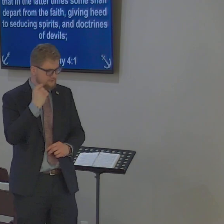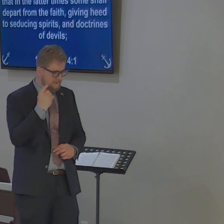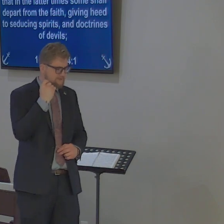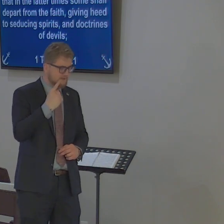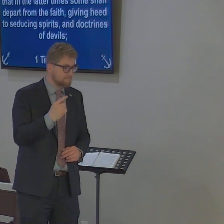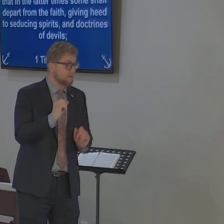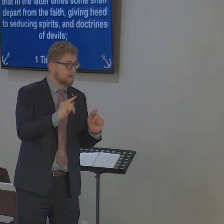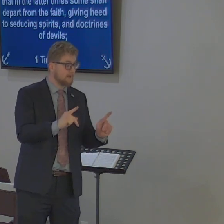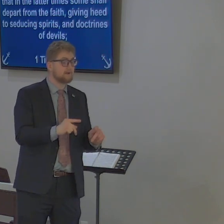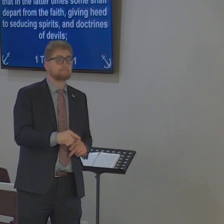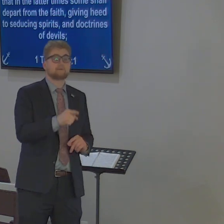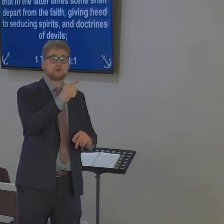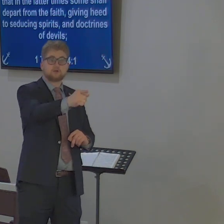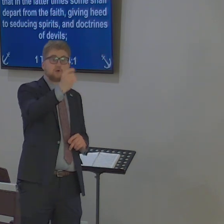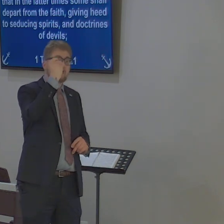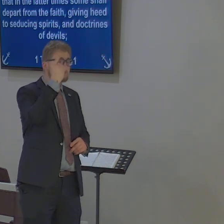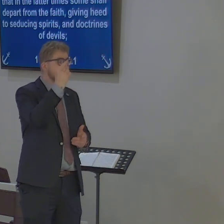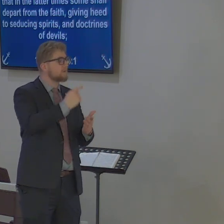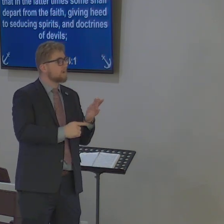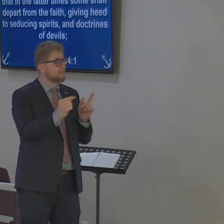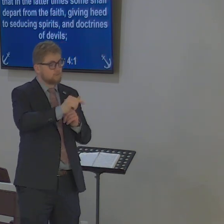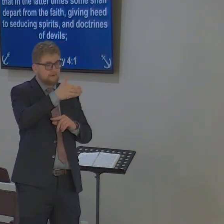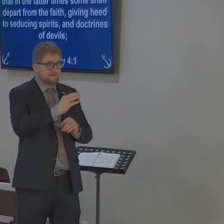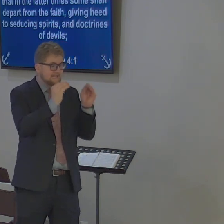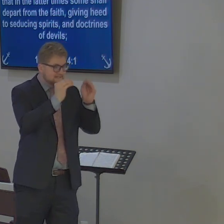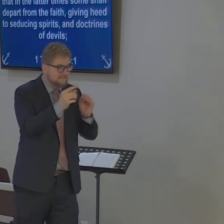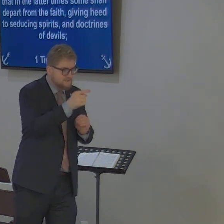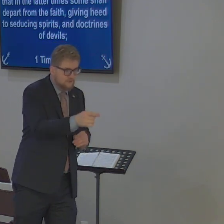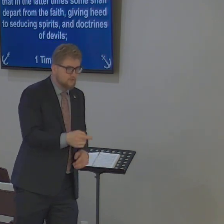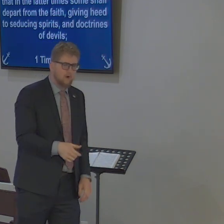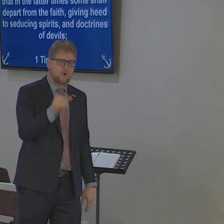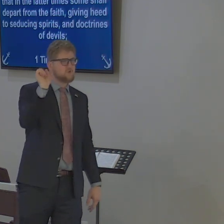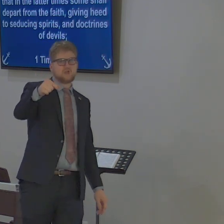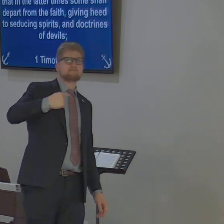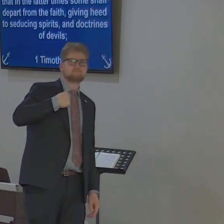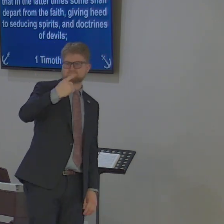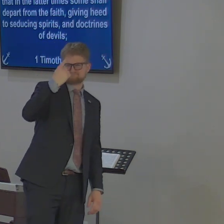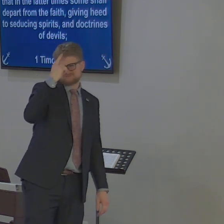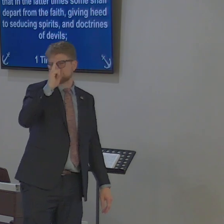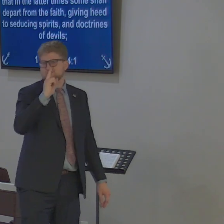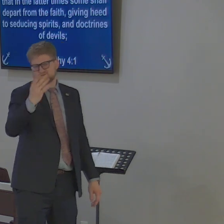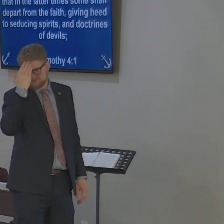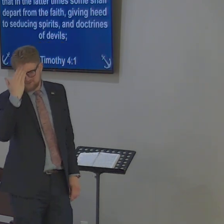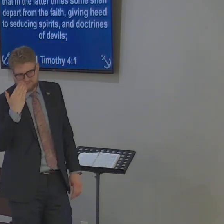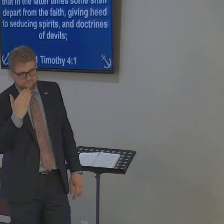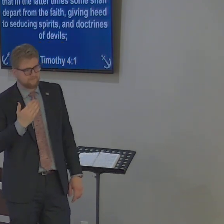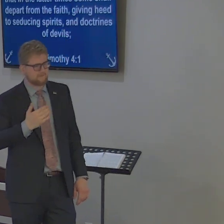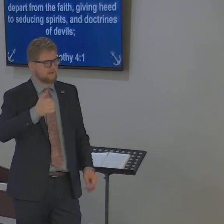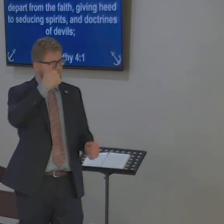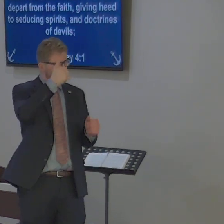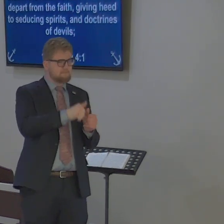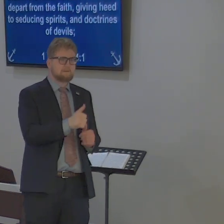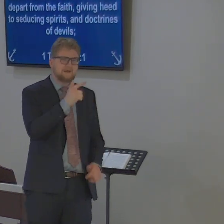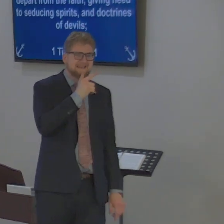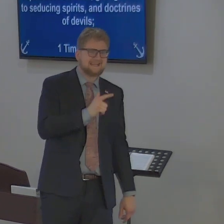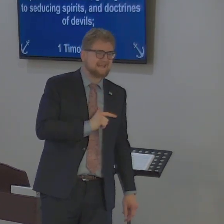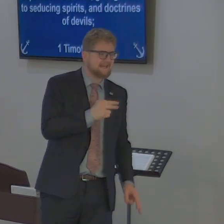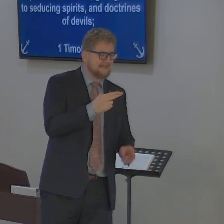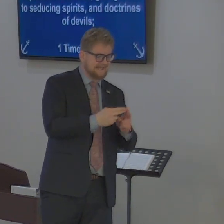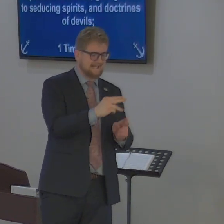tells you and teaches you? Yeah, I got that nailed down. I'm good to go. Well, can I remind you of a lady named Eve who was in the Garden of